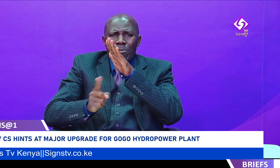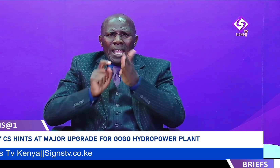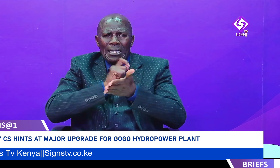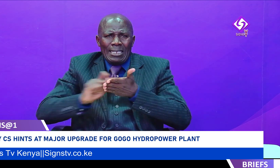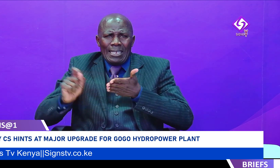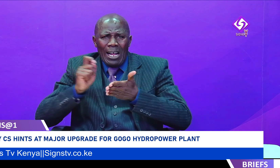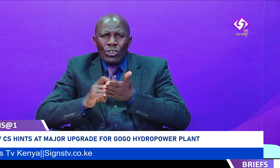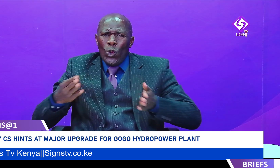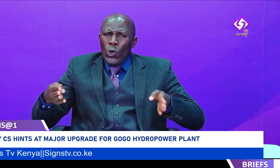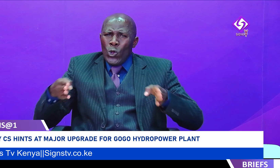The CS